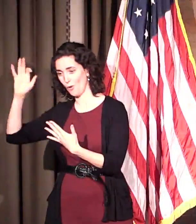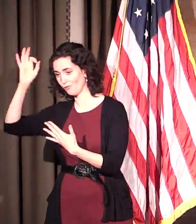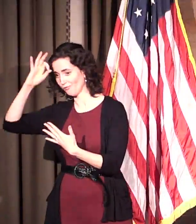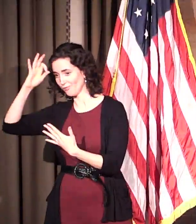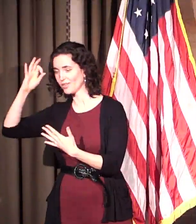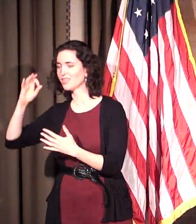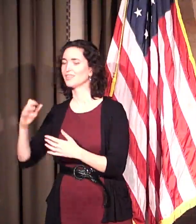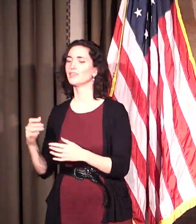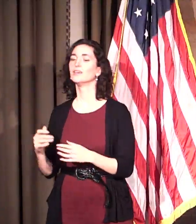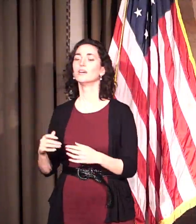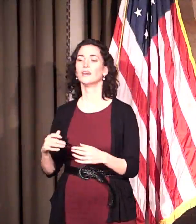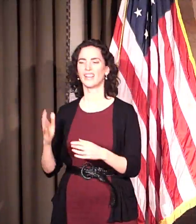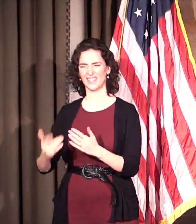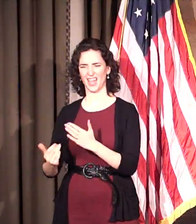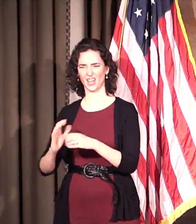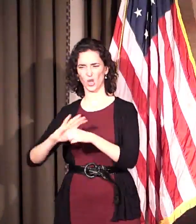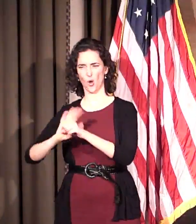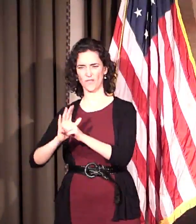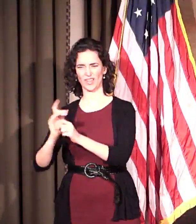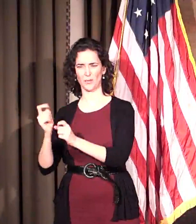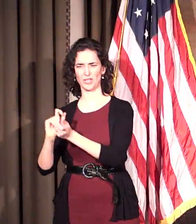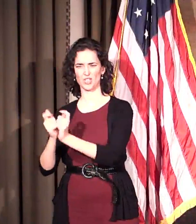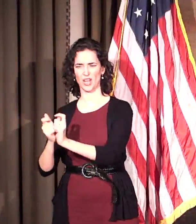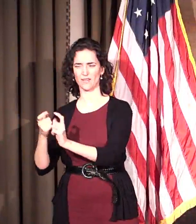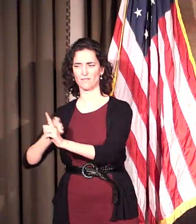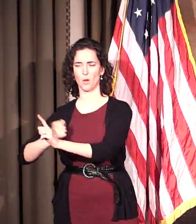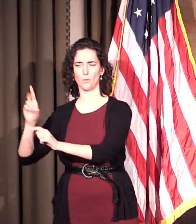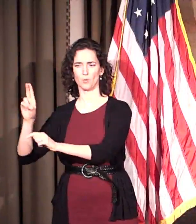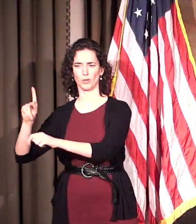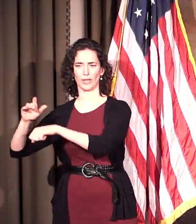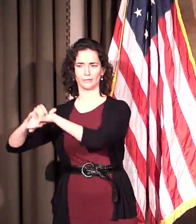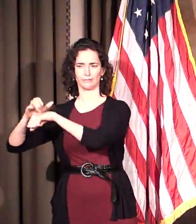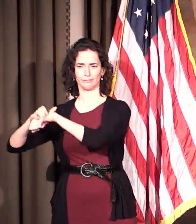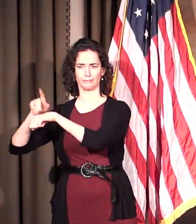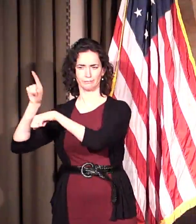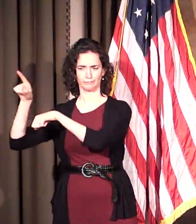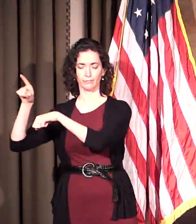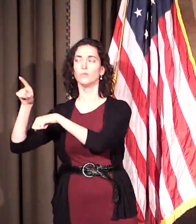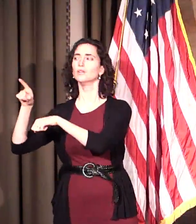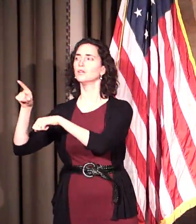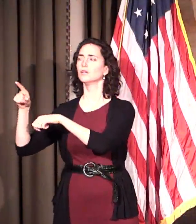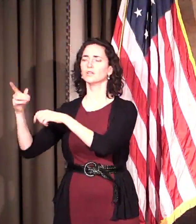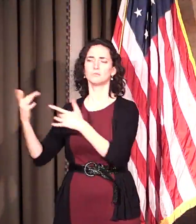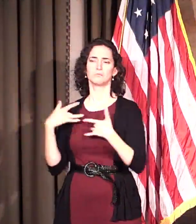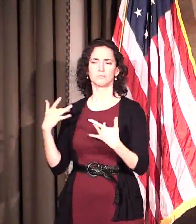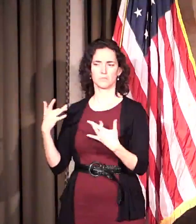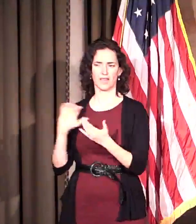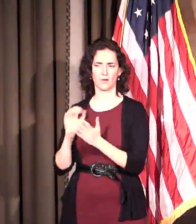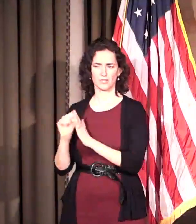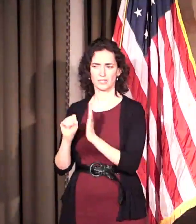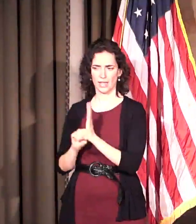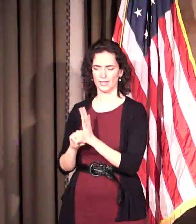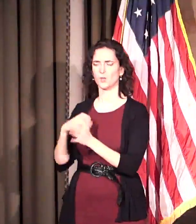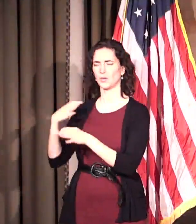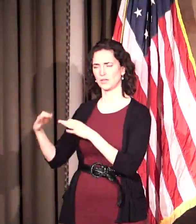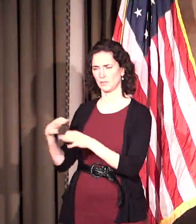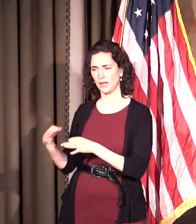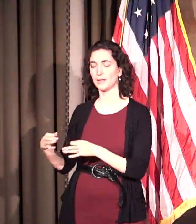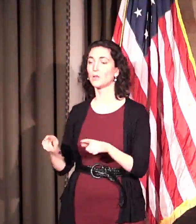UK variant in our state. He's going to tell us what the department is doing to address some of these data reporting challenges that I just